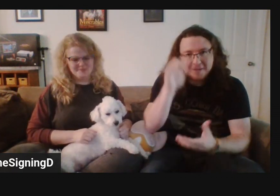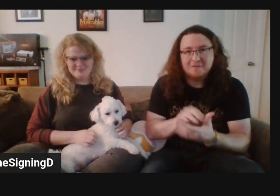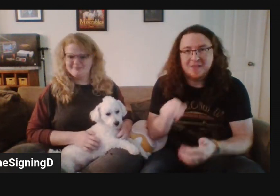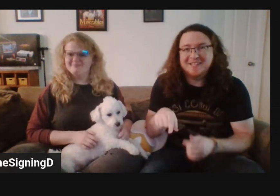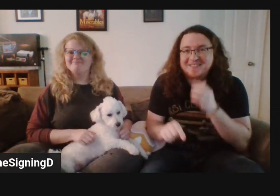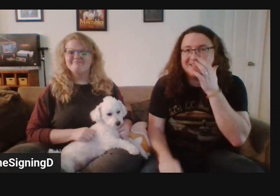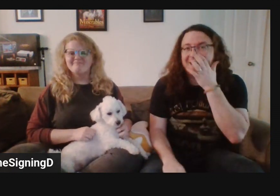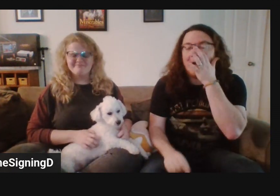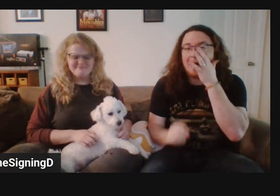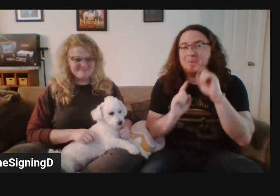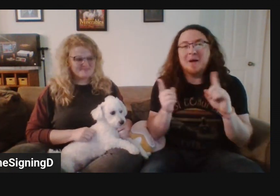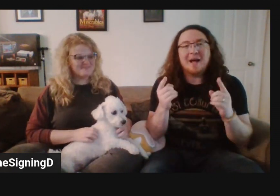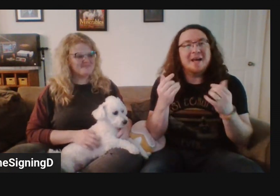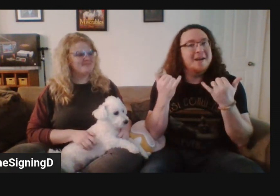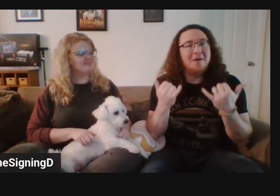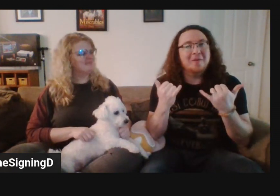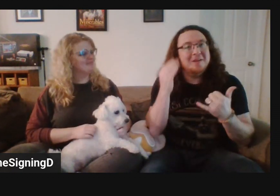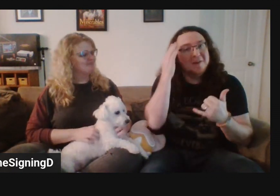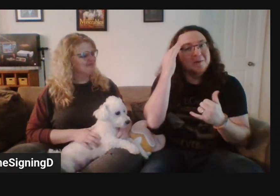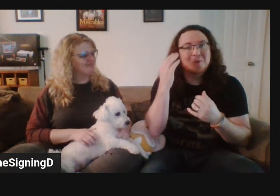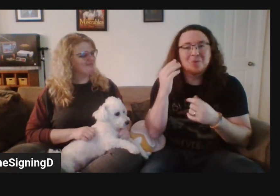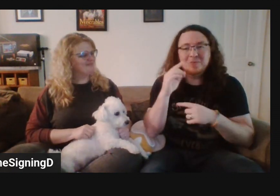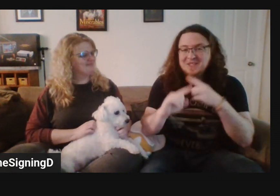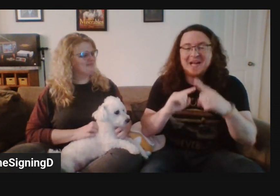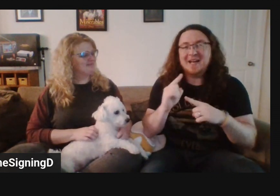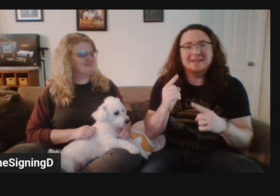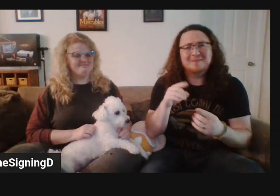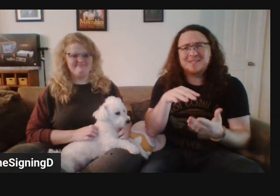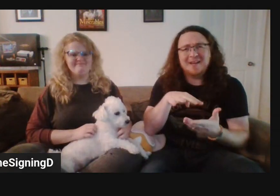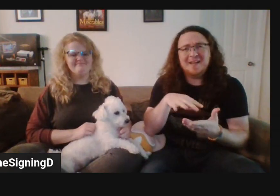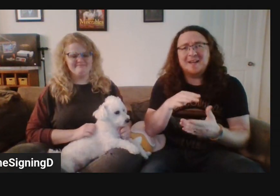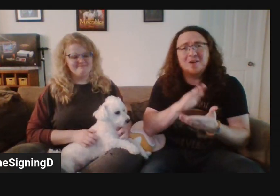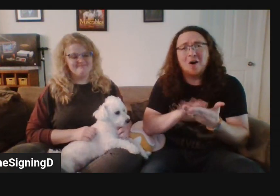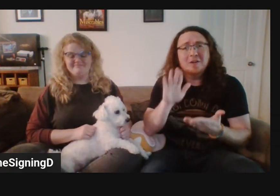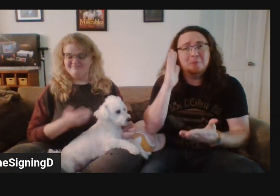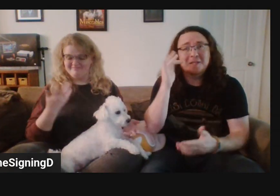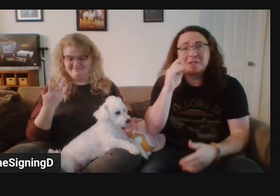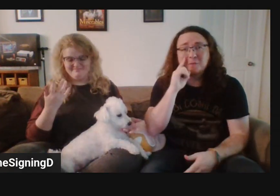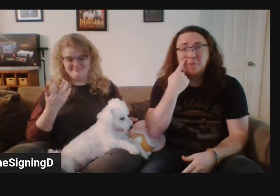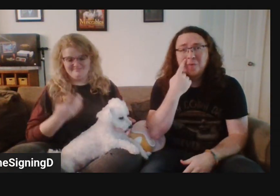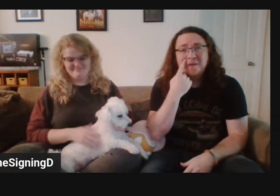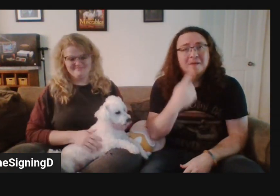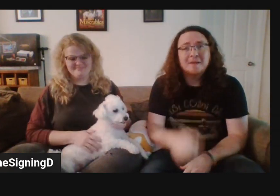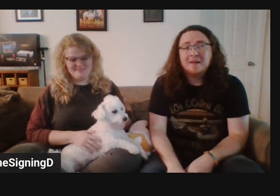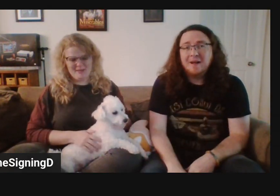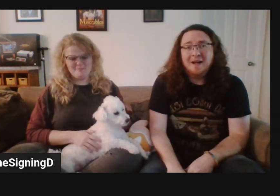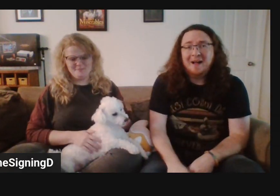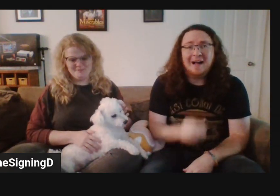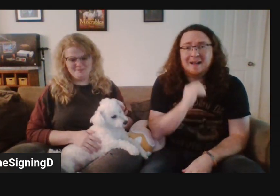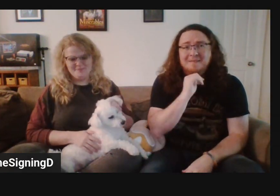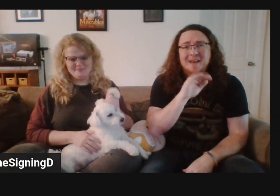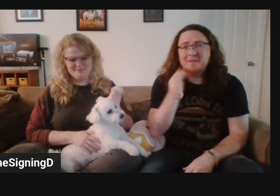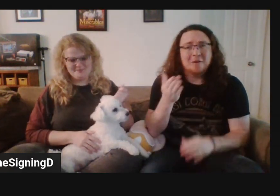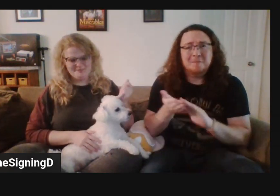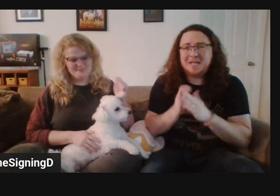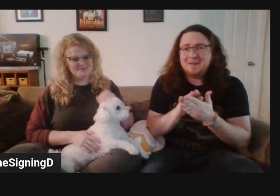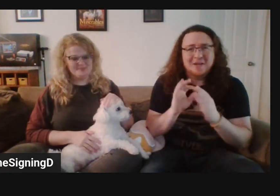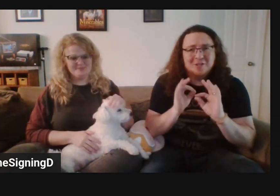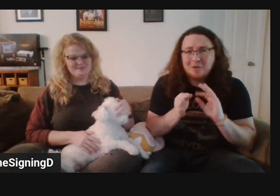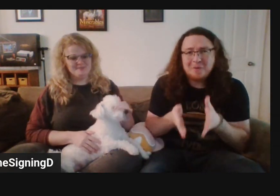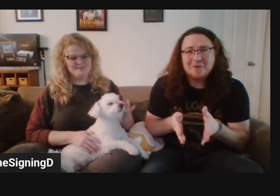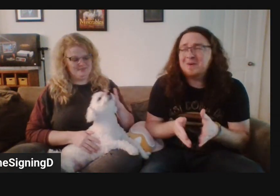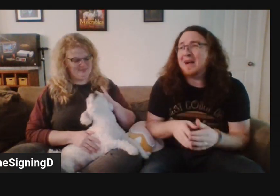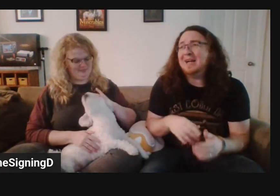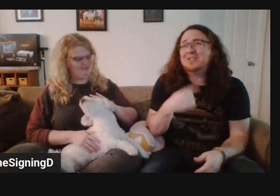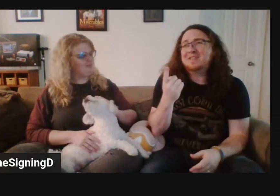never going to believe this. But I already knew sign. I studied it in college because I was bored. I never became